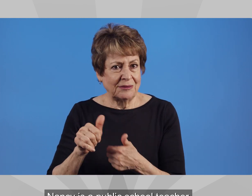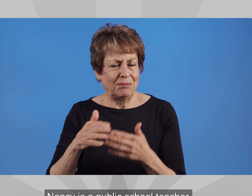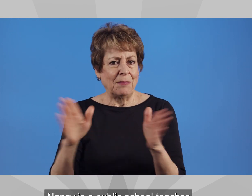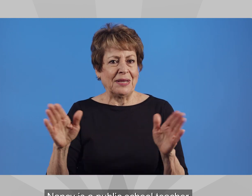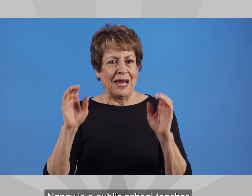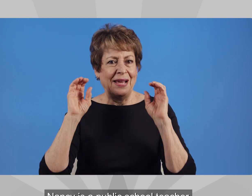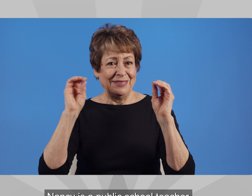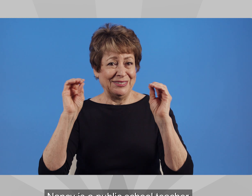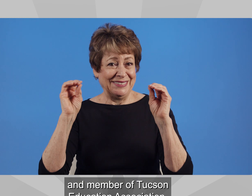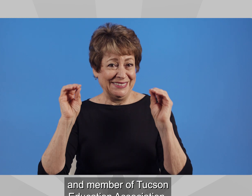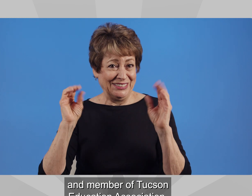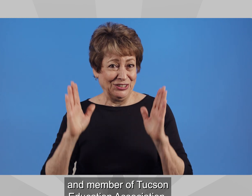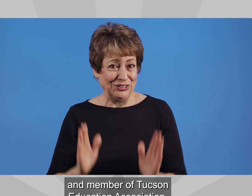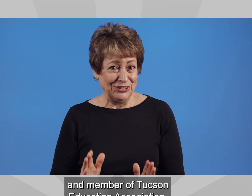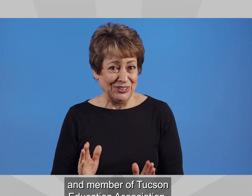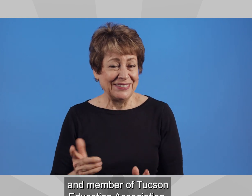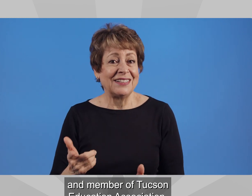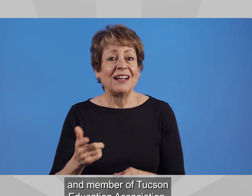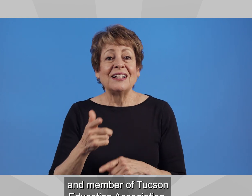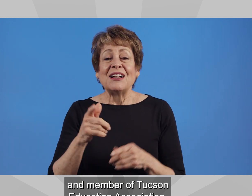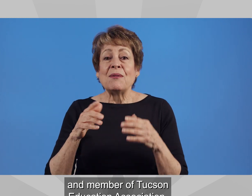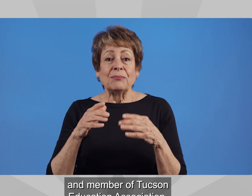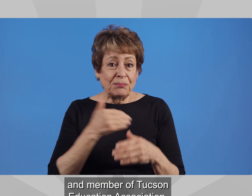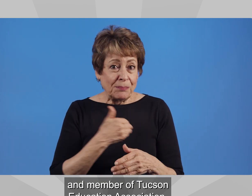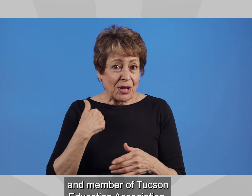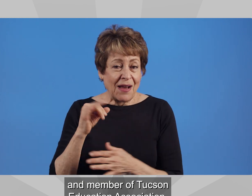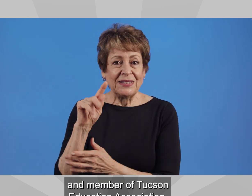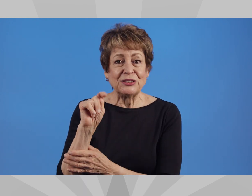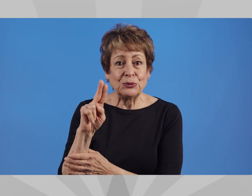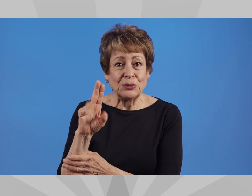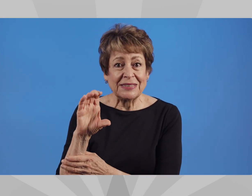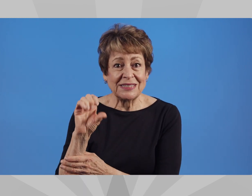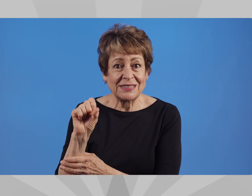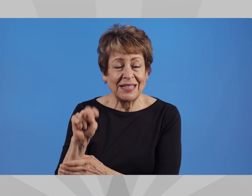Nancy is a public school teacher and member of Tucson Education Association.